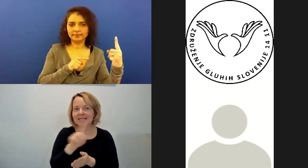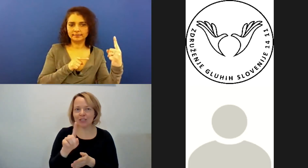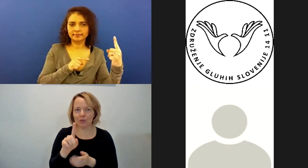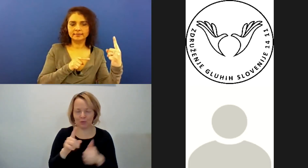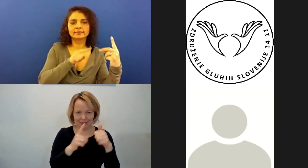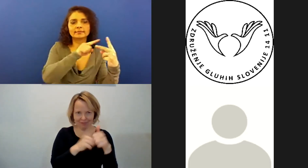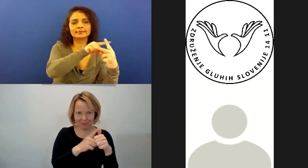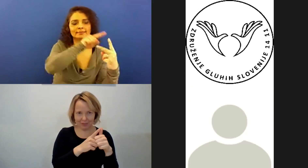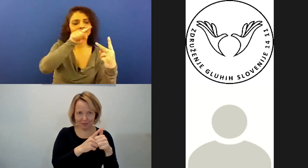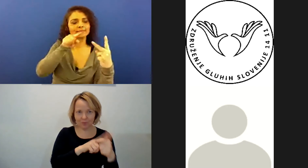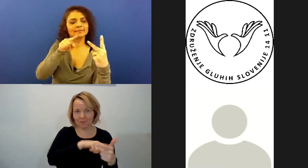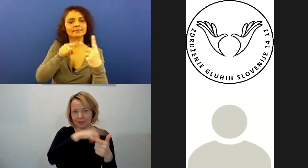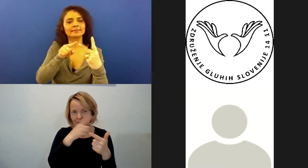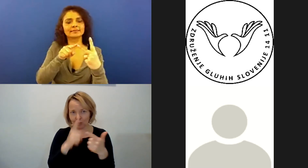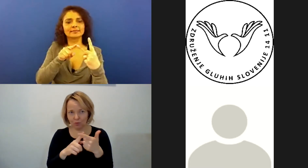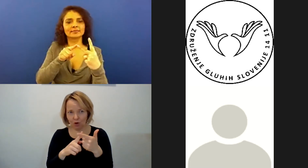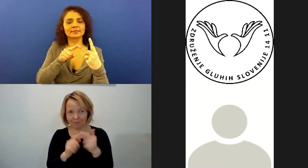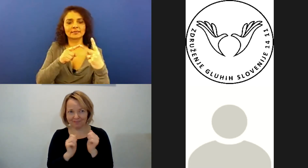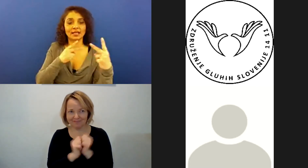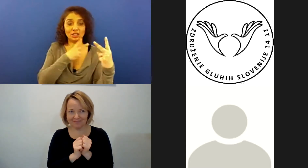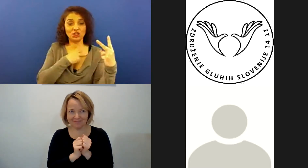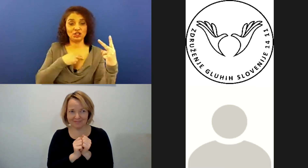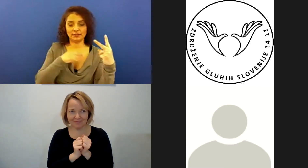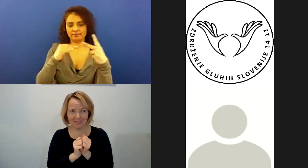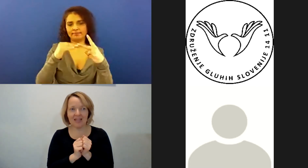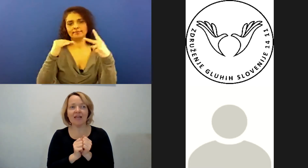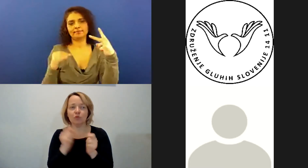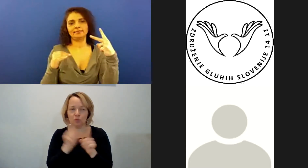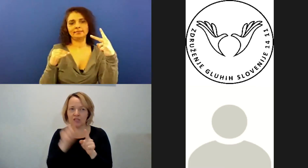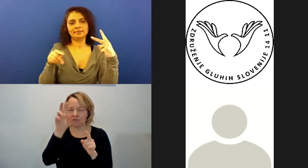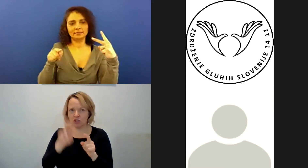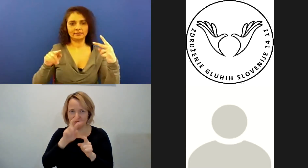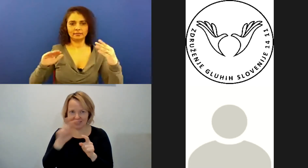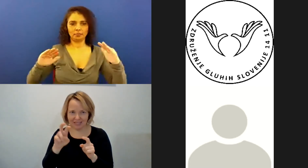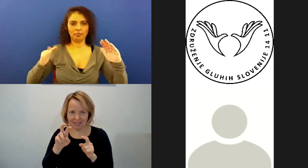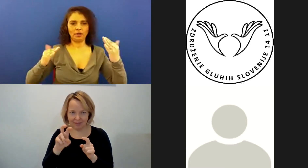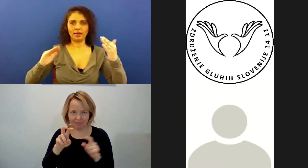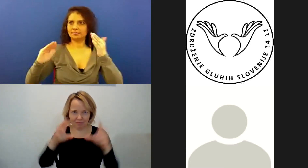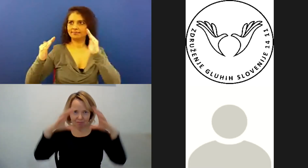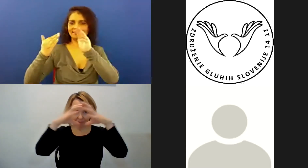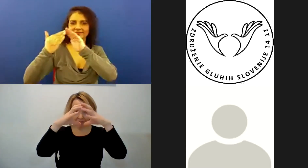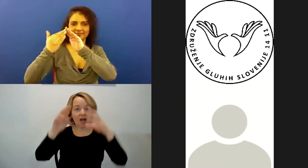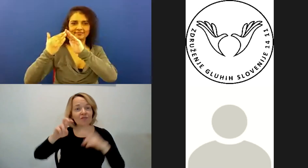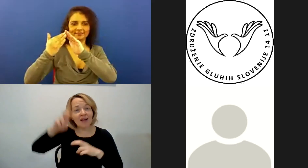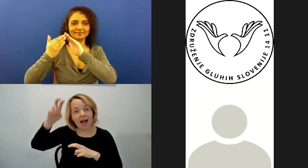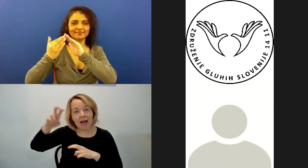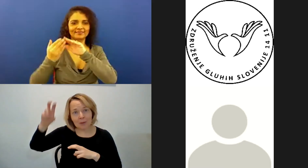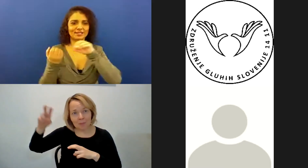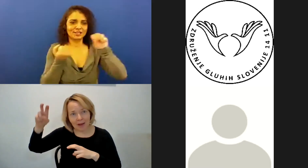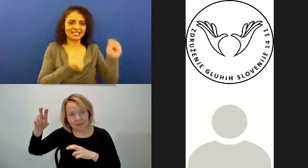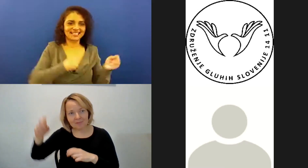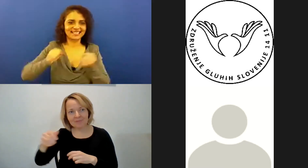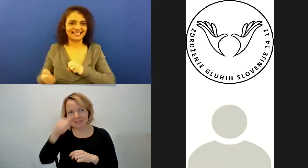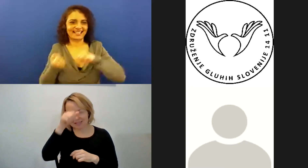This is the sign name of Zurich. The second place I lived in Switzerland is more in the south, in a town